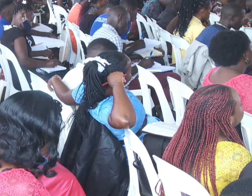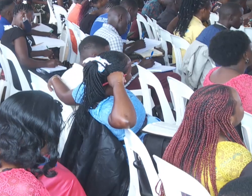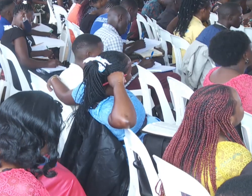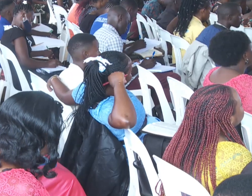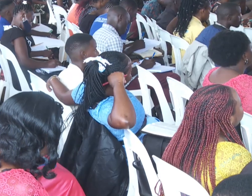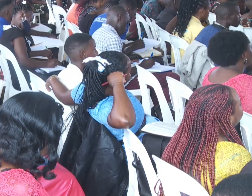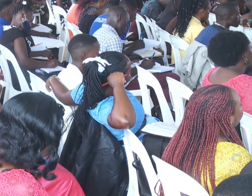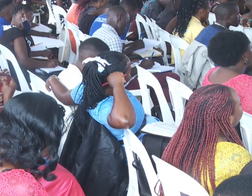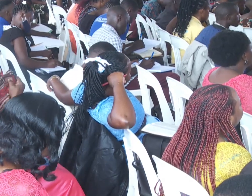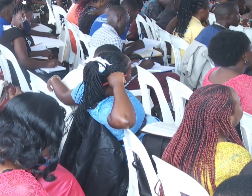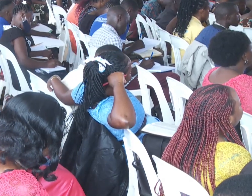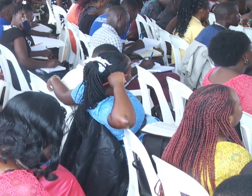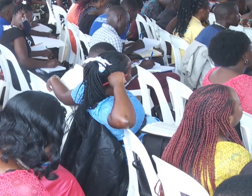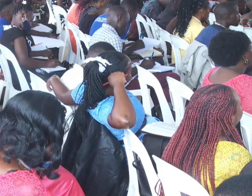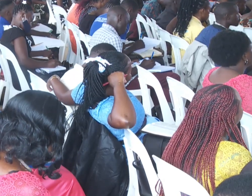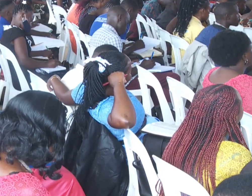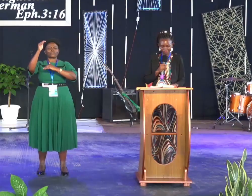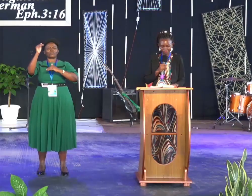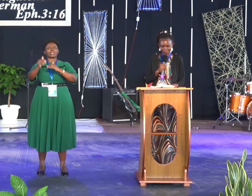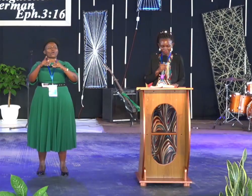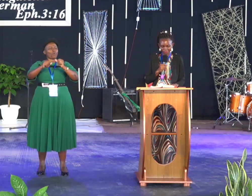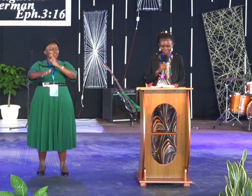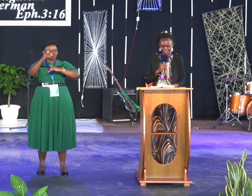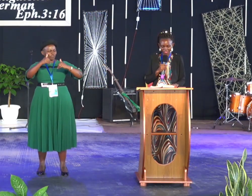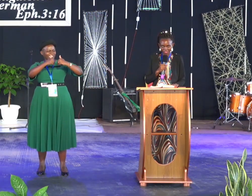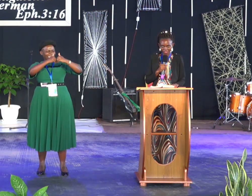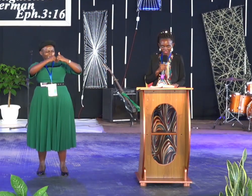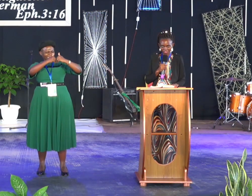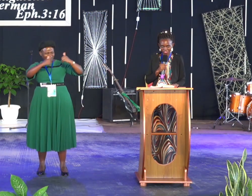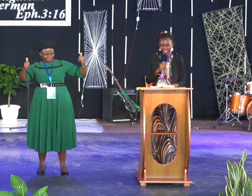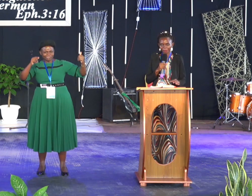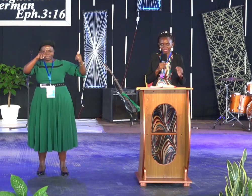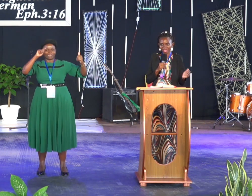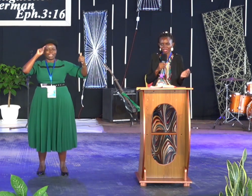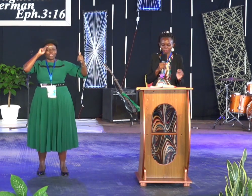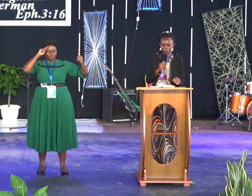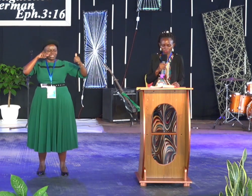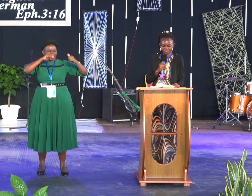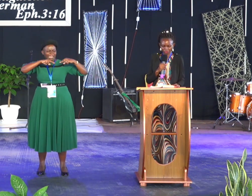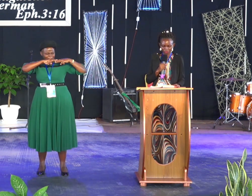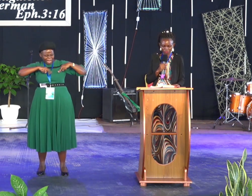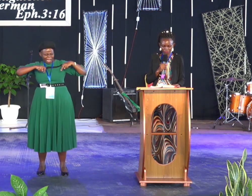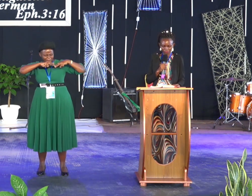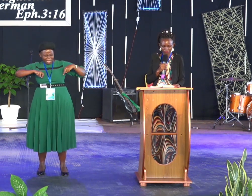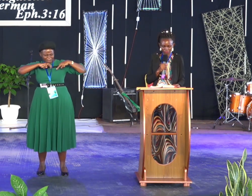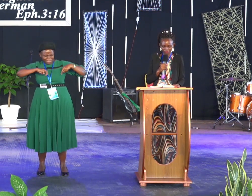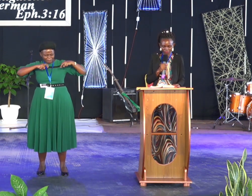tukirina. The discerner is a discerner of thoughts. Kikebera ebirowoozo.